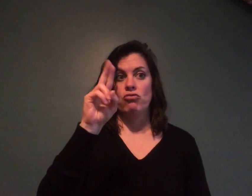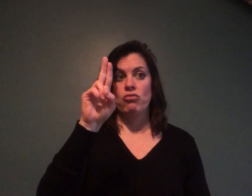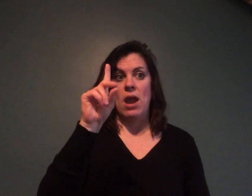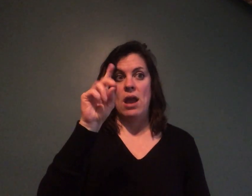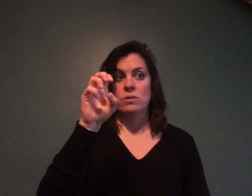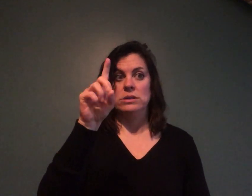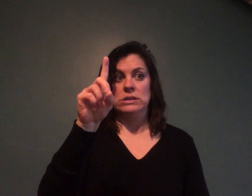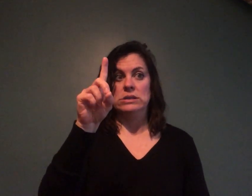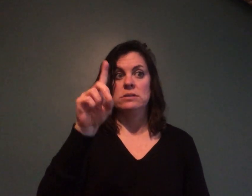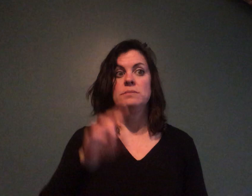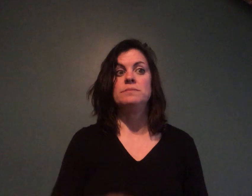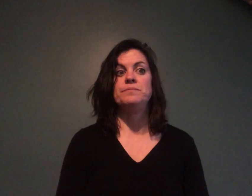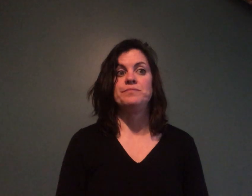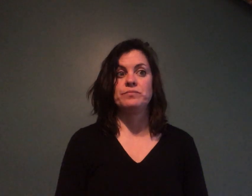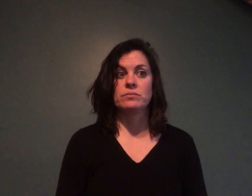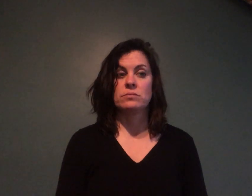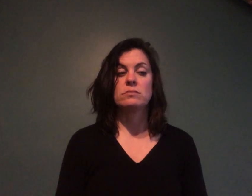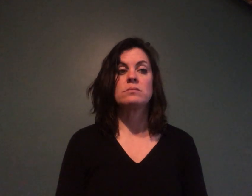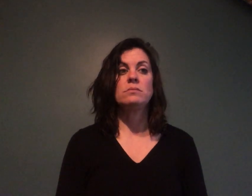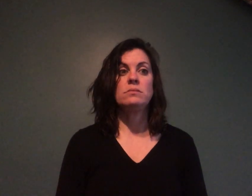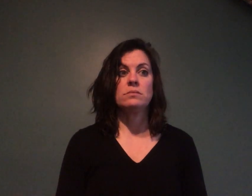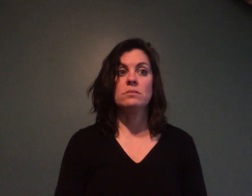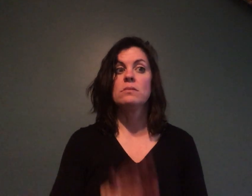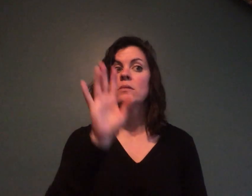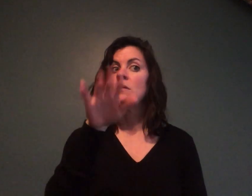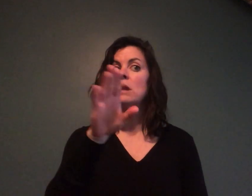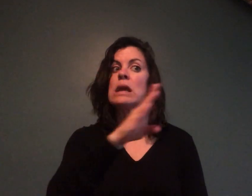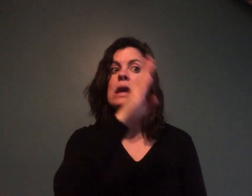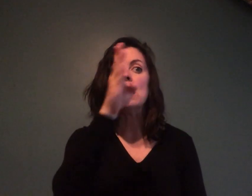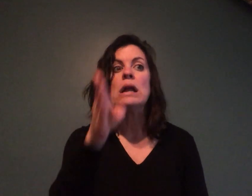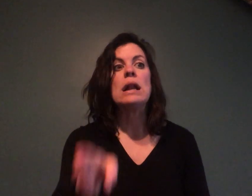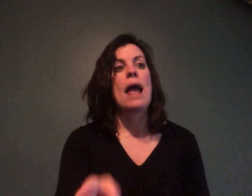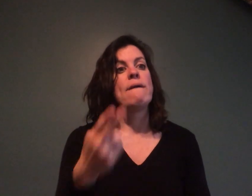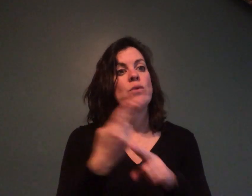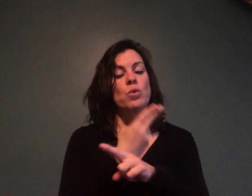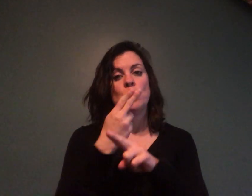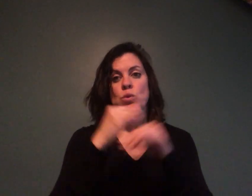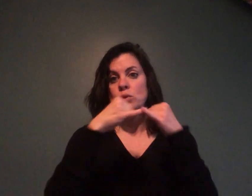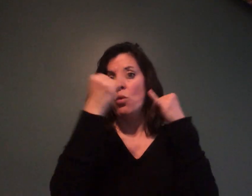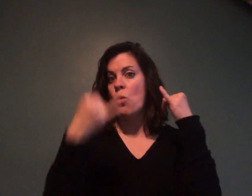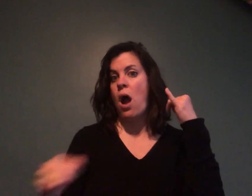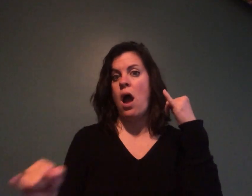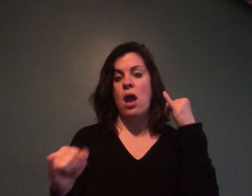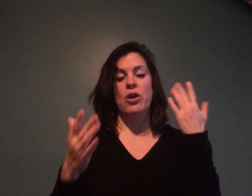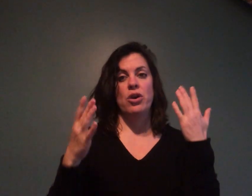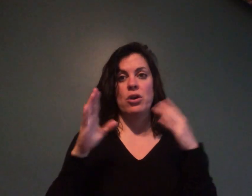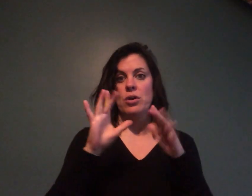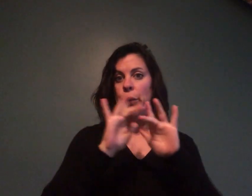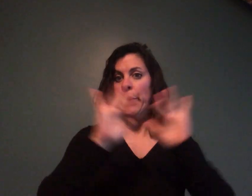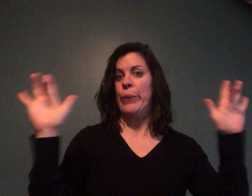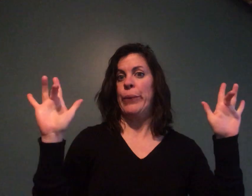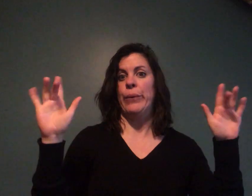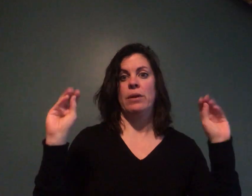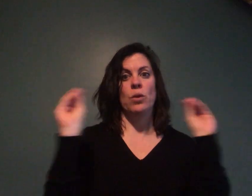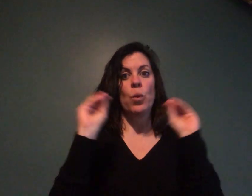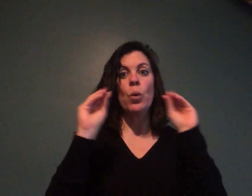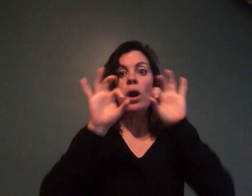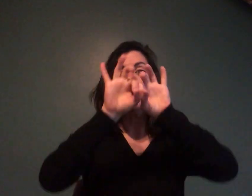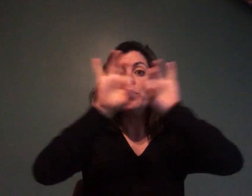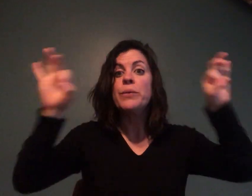bare electrical wire in our Romex cable because it's designed to do so, but we don't wire anything up with a bare electrical